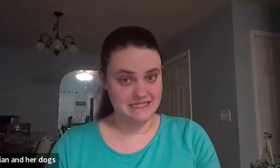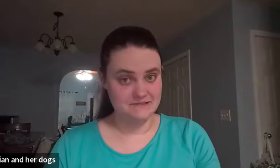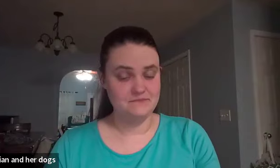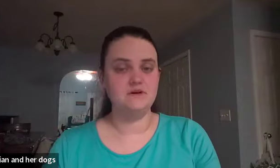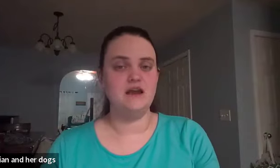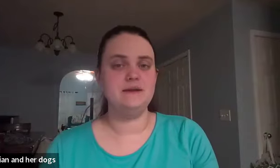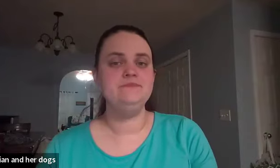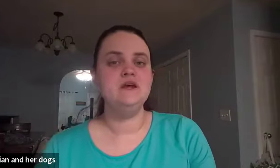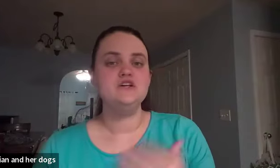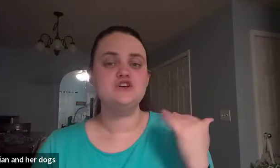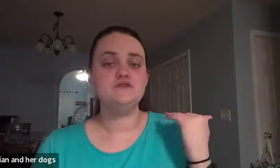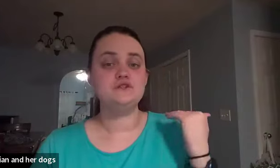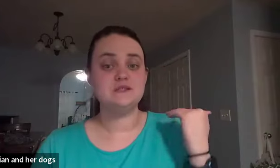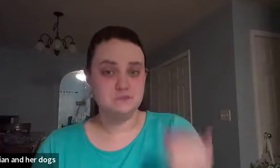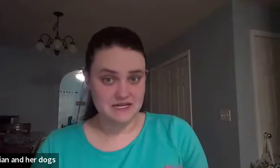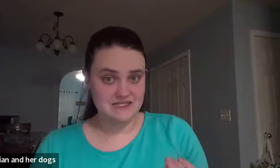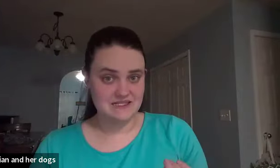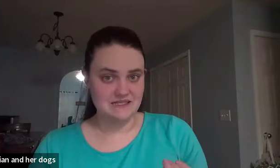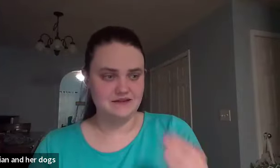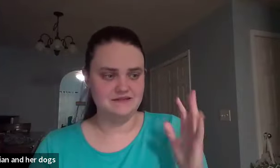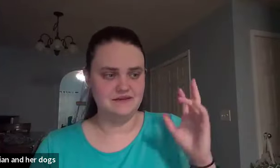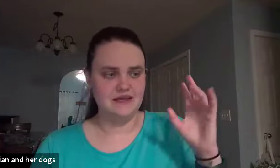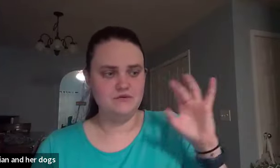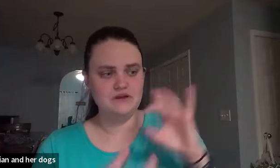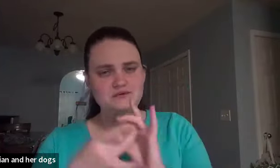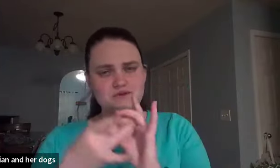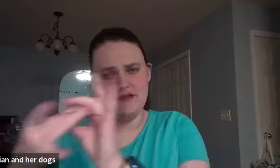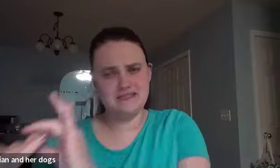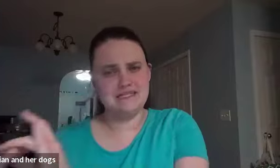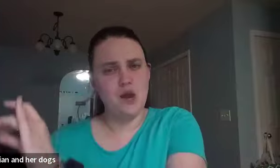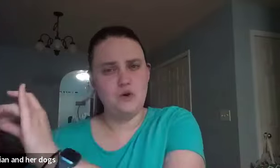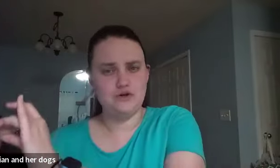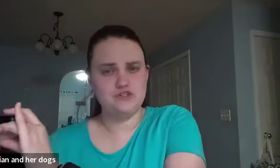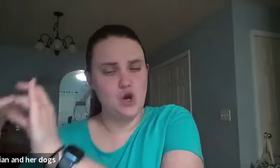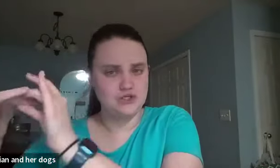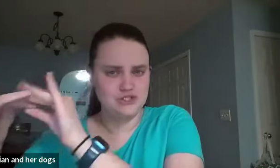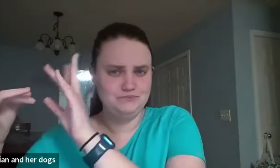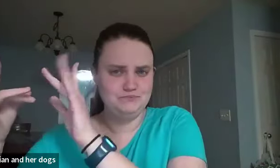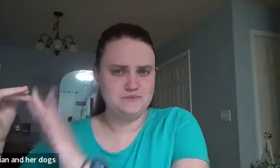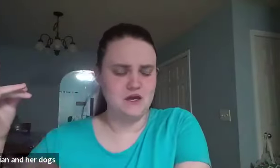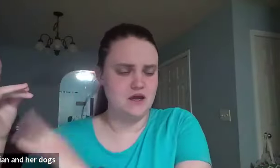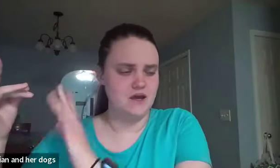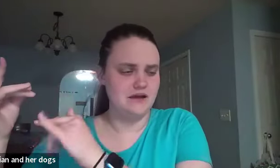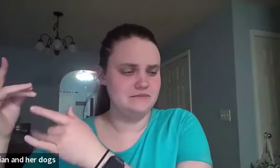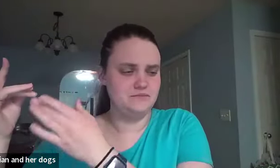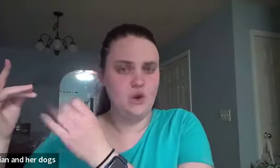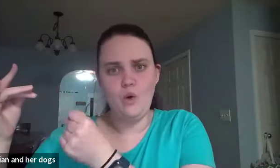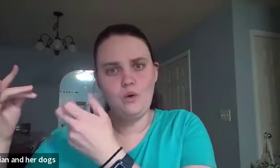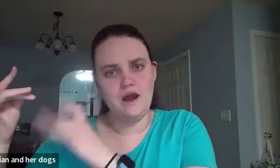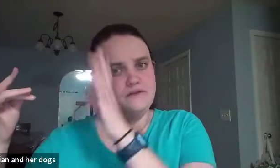spicy. Okay. So for spicy, because it relates with all that sour, tart, cold, hot,